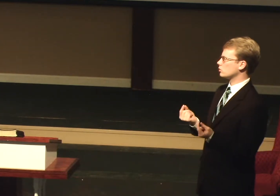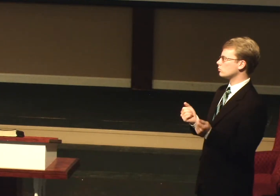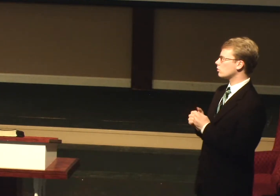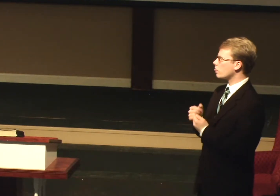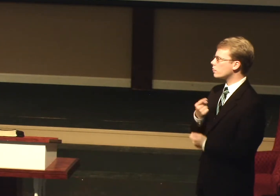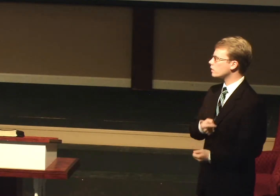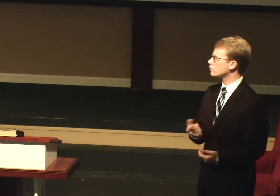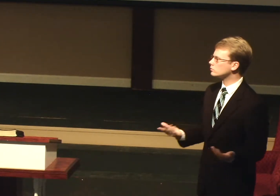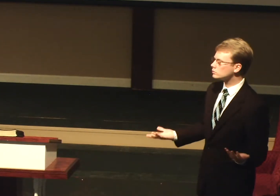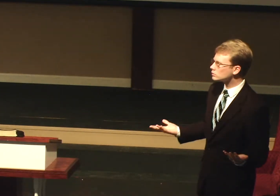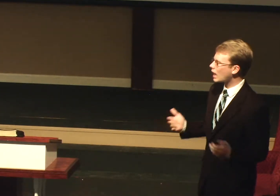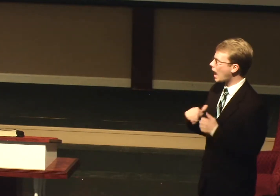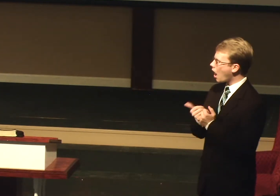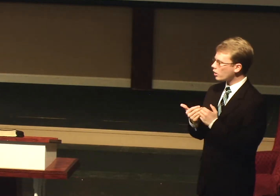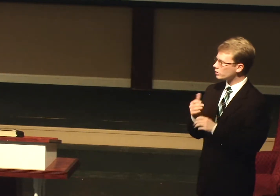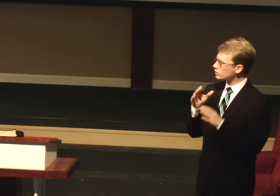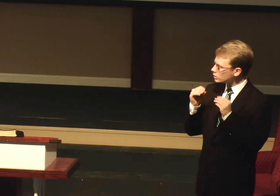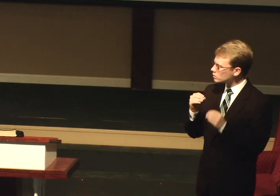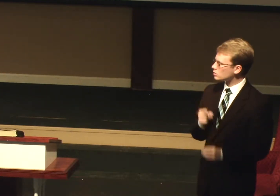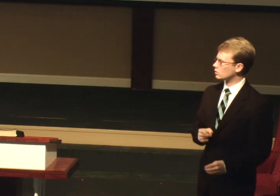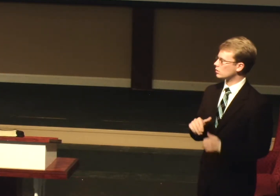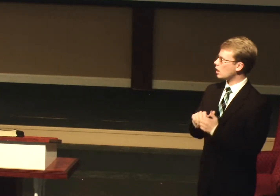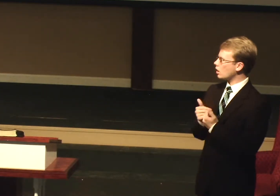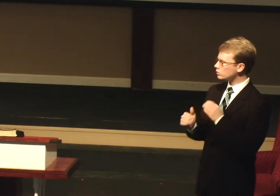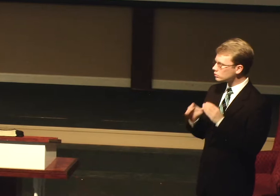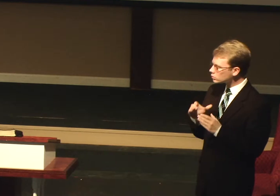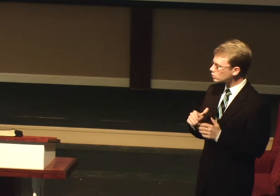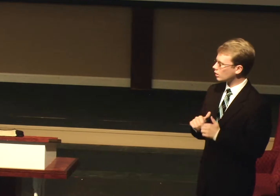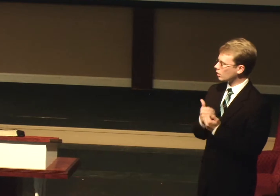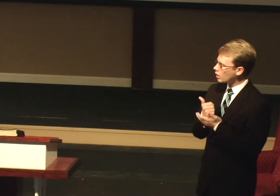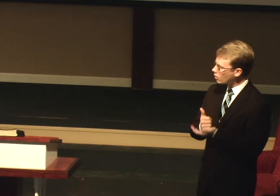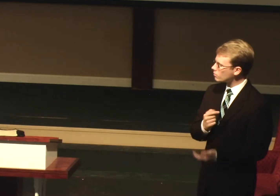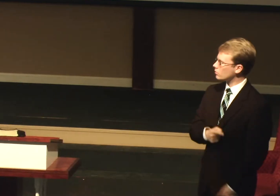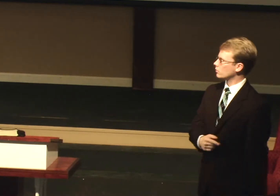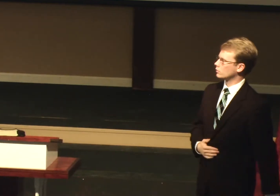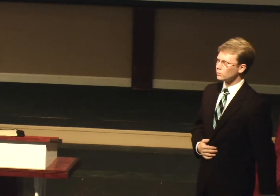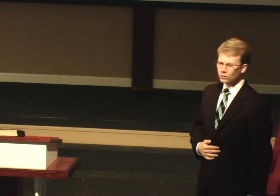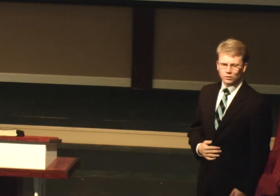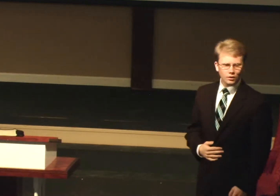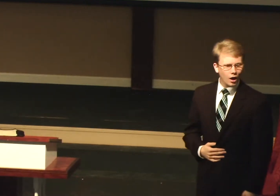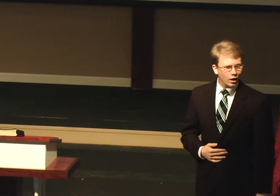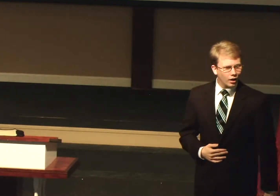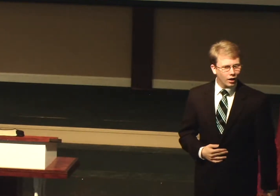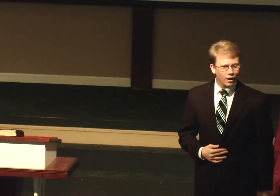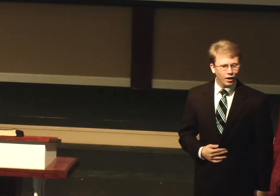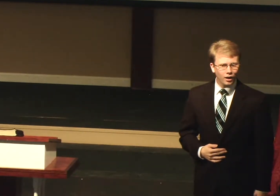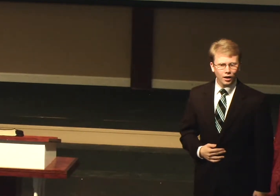We don't know what to do with them. How do I teach them? How do I communicate with them?